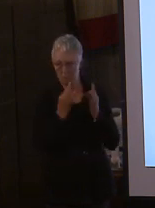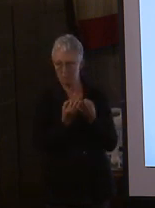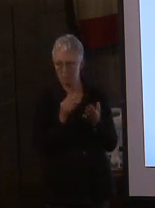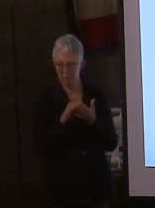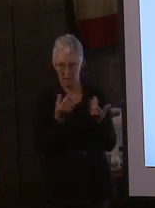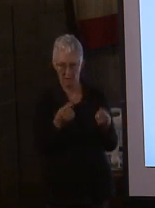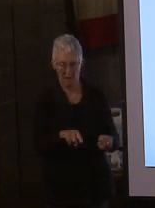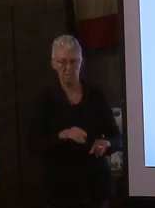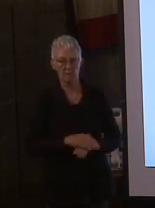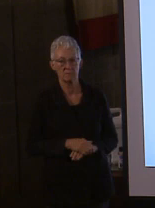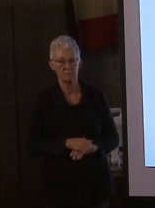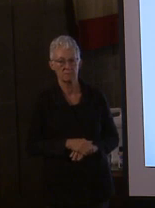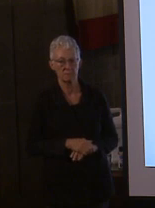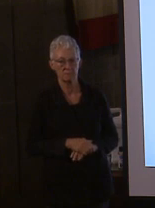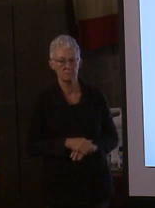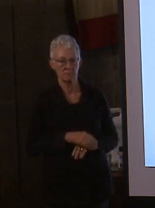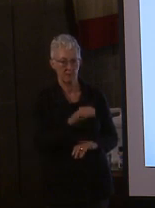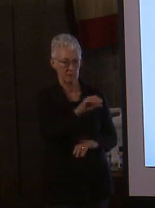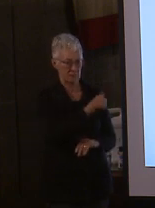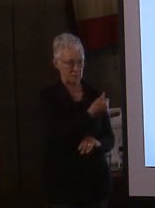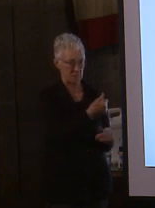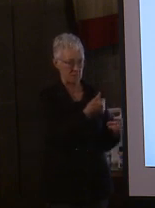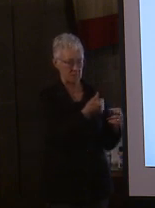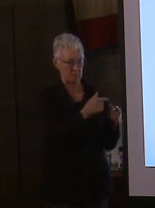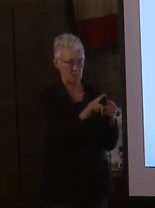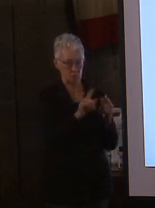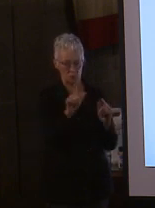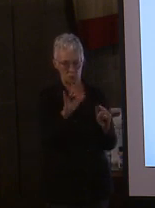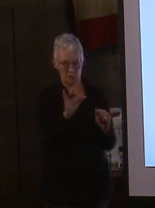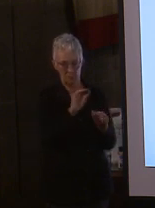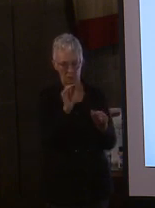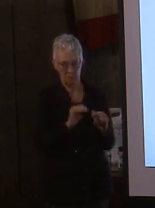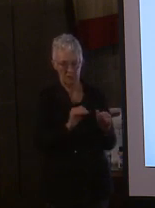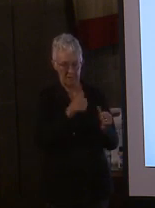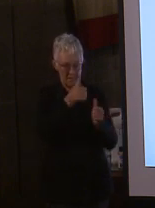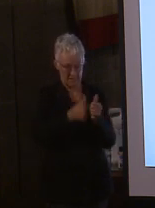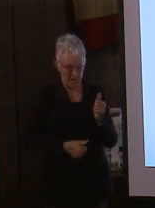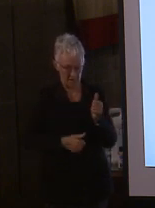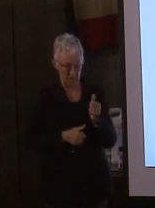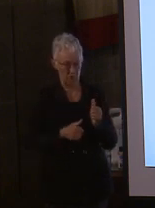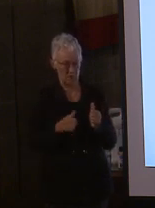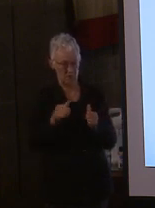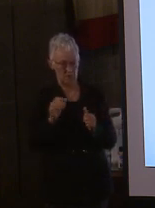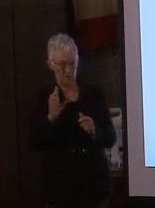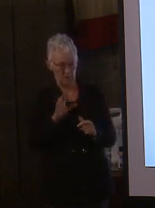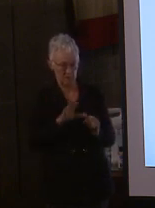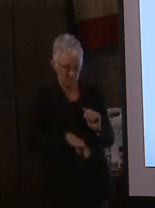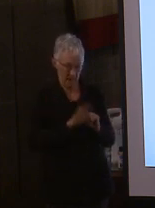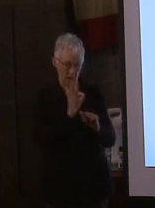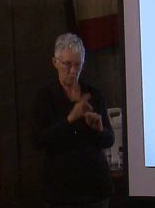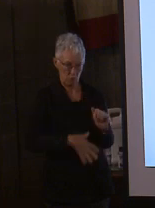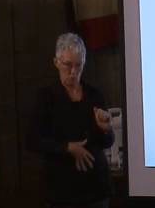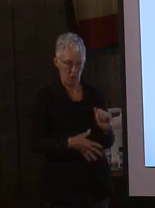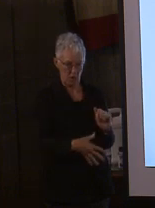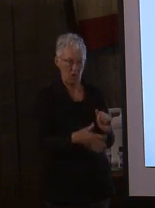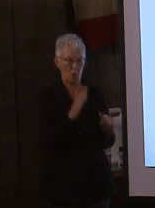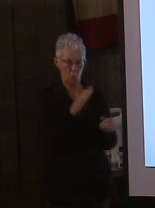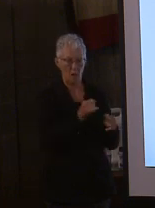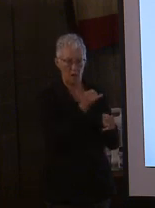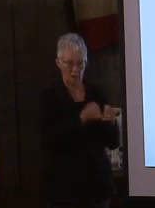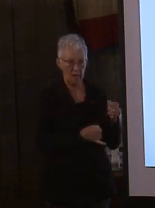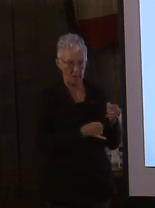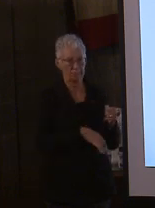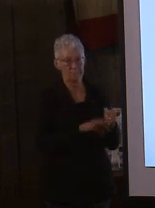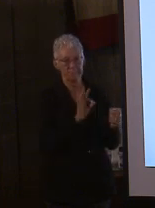The statistics are that about 10 to 25% of every clinically diagnosed pregnancy will end in a